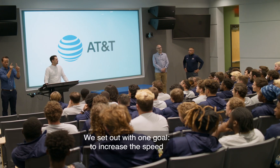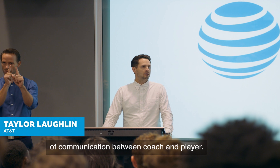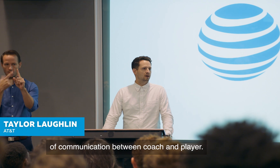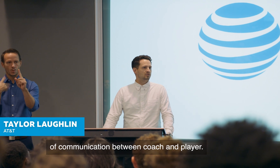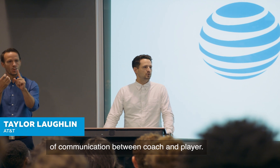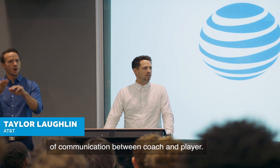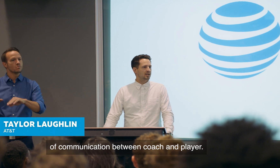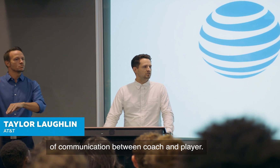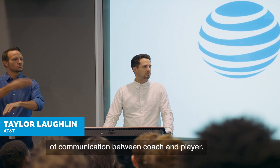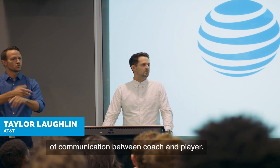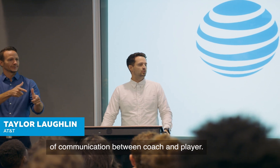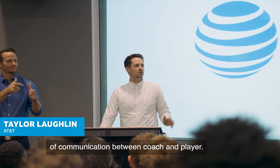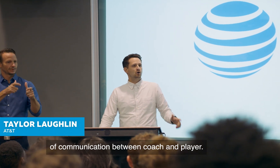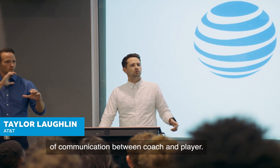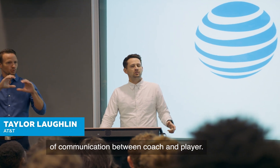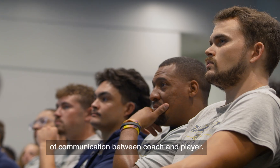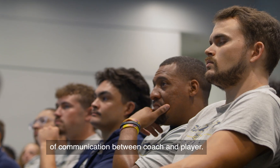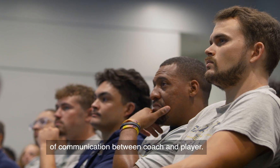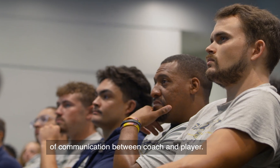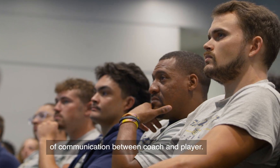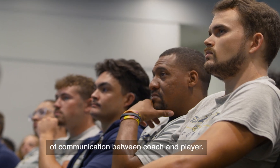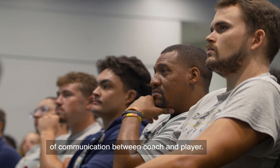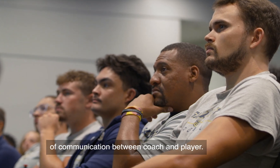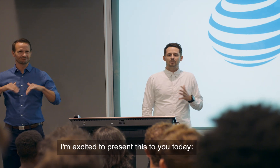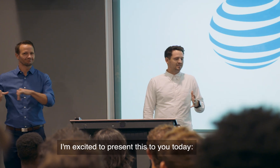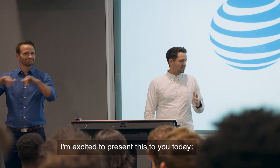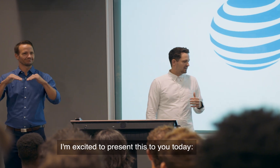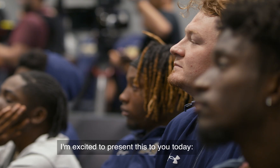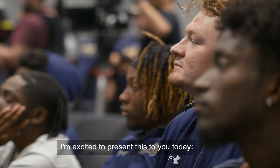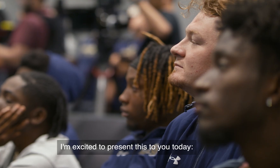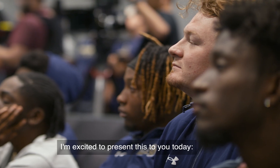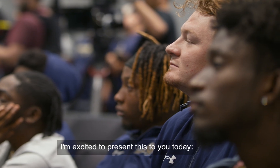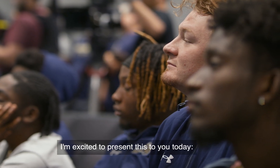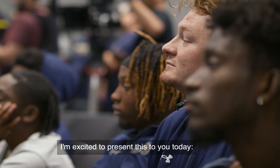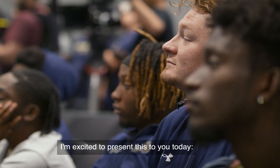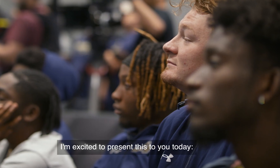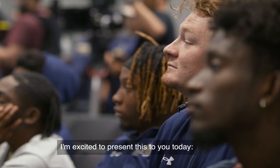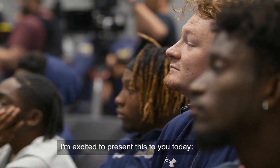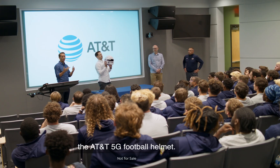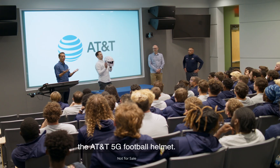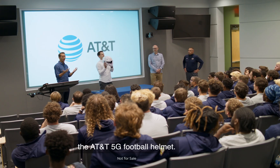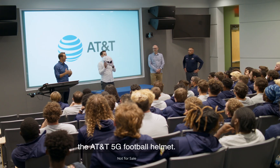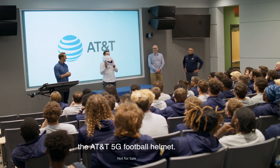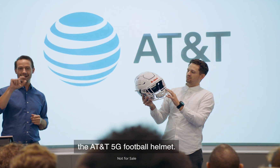of communication between coach and player. I'm excited to present this to you today, the AT&T